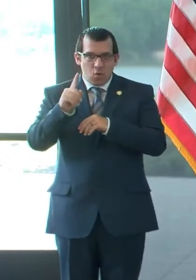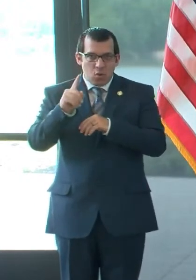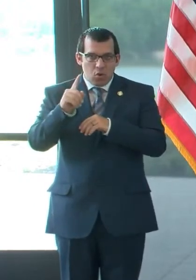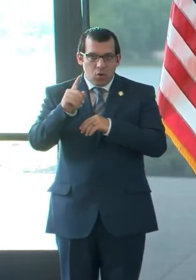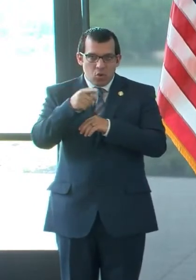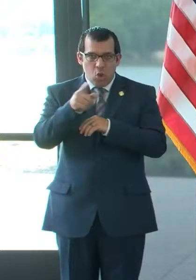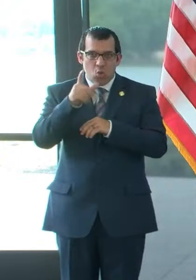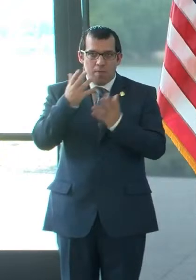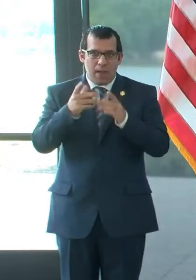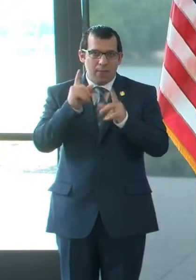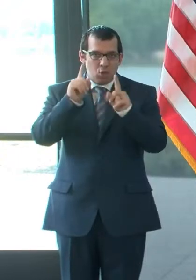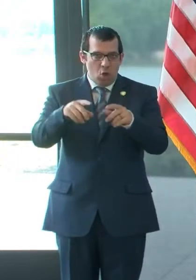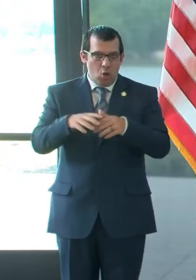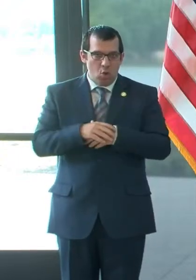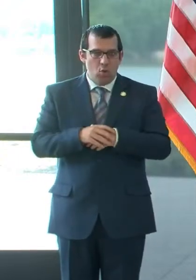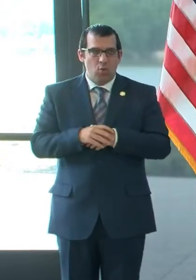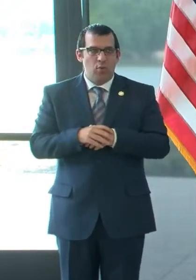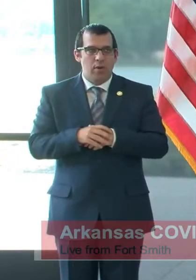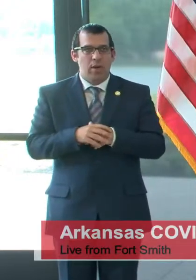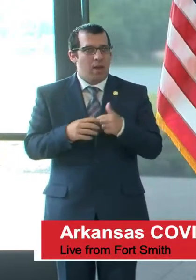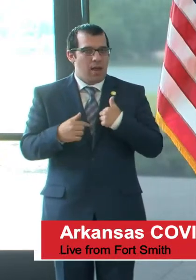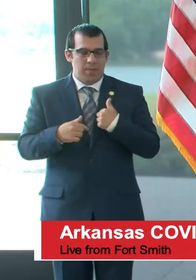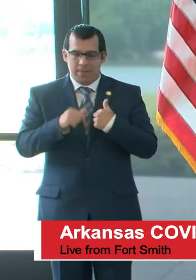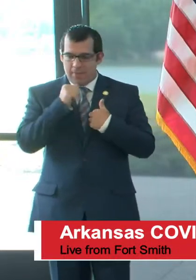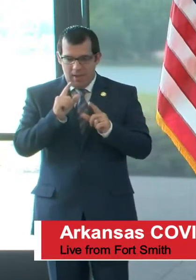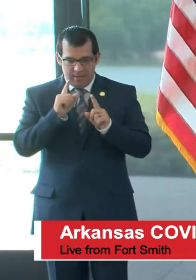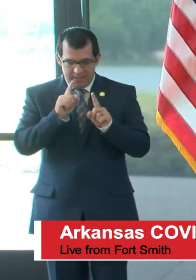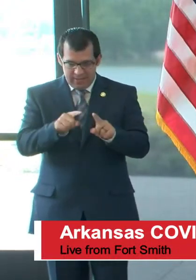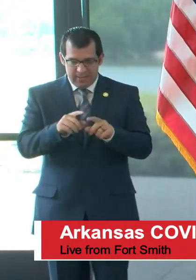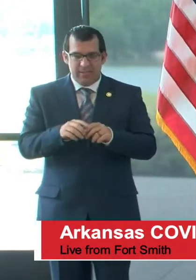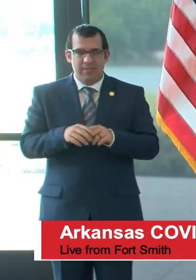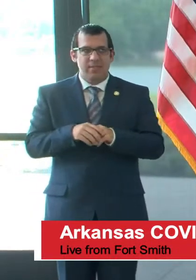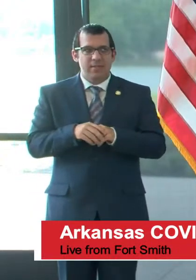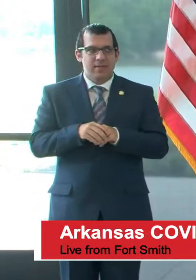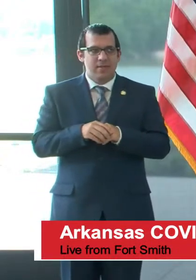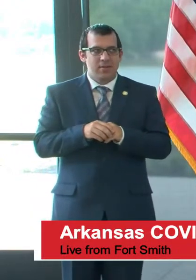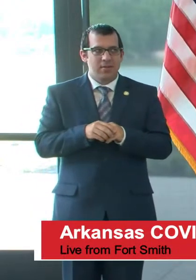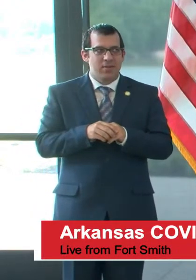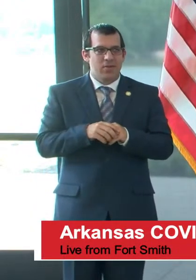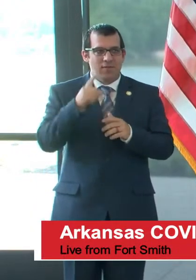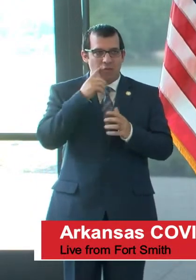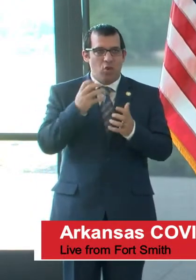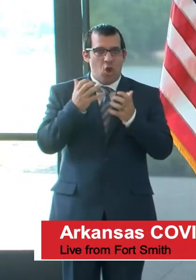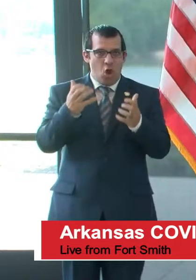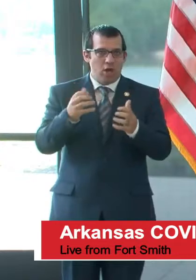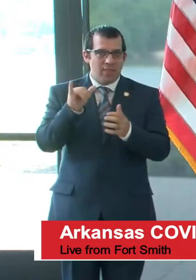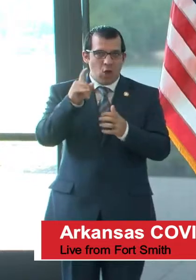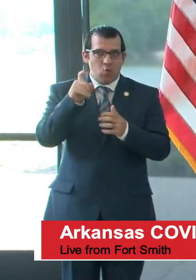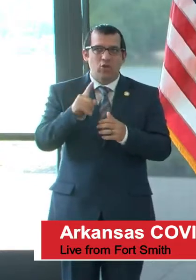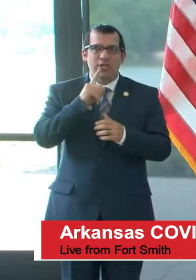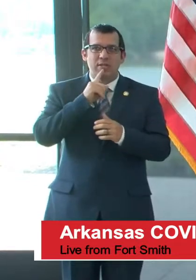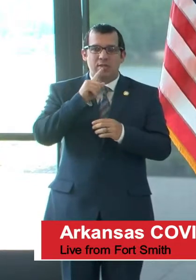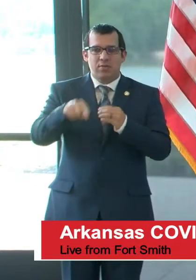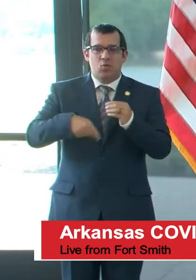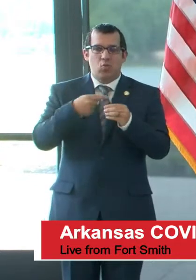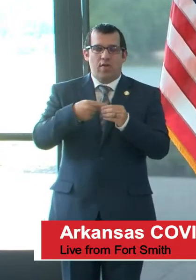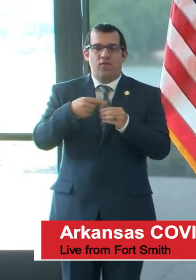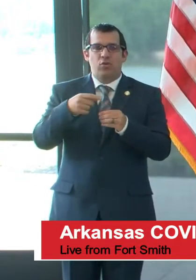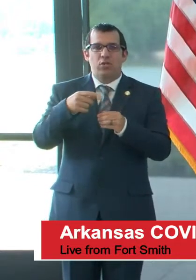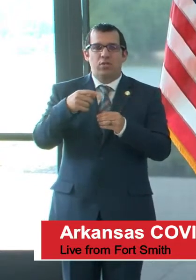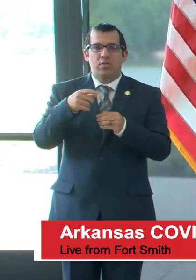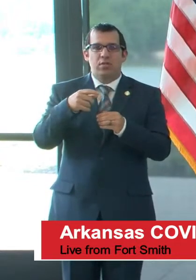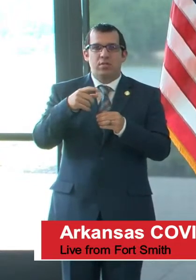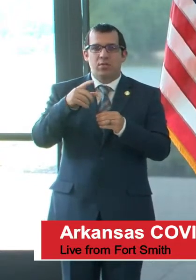attend that? Well, I won't be attending. For the audience, the question is in reference